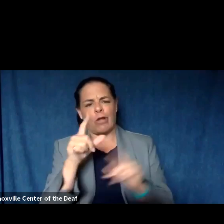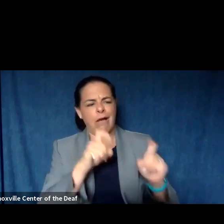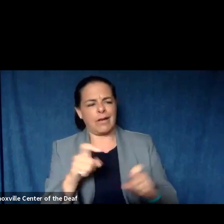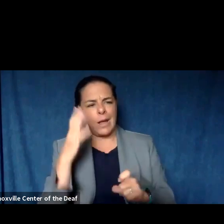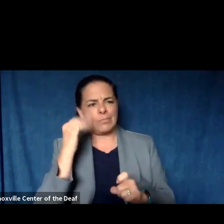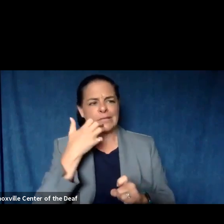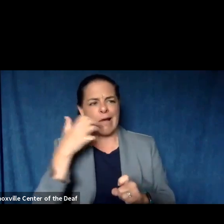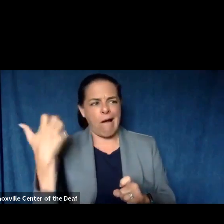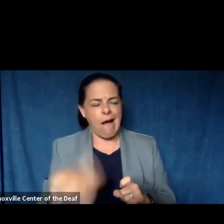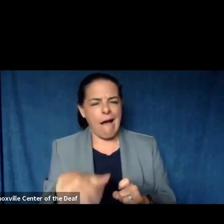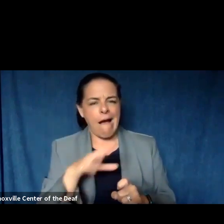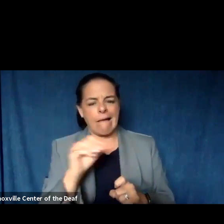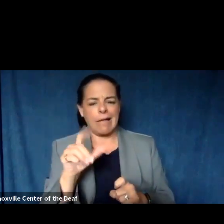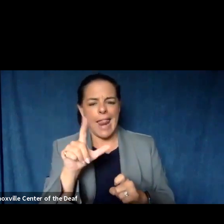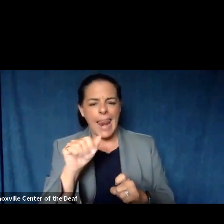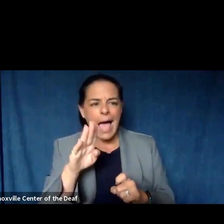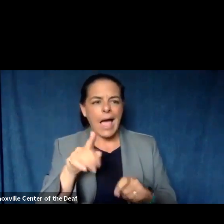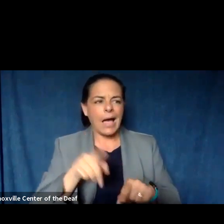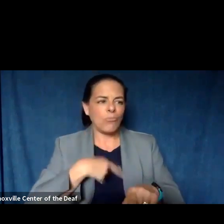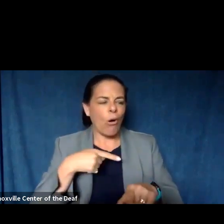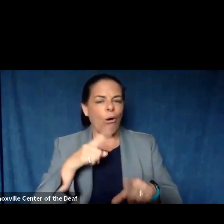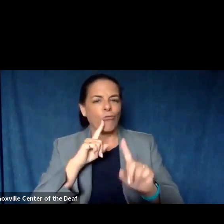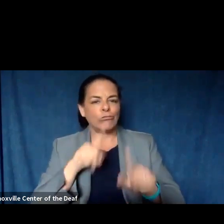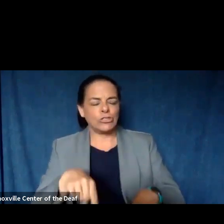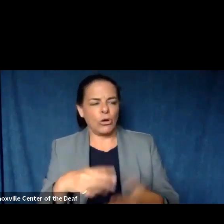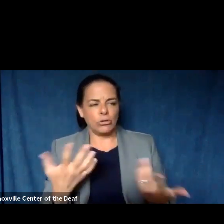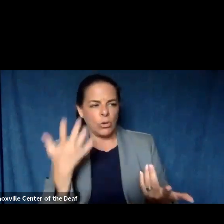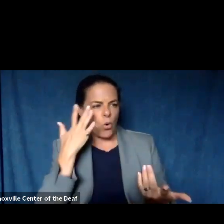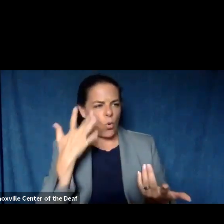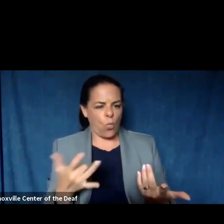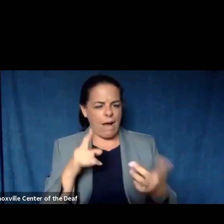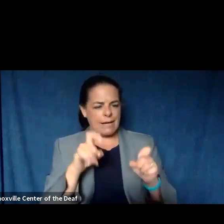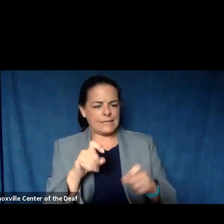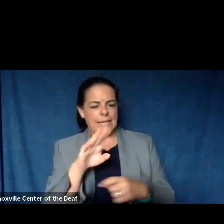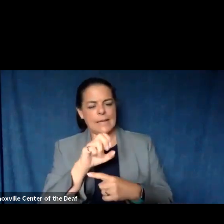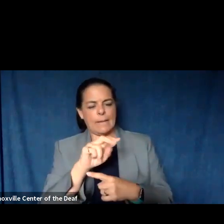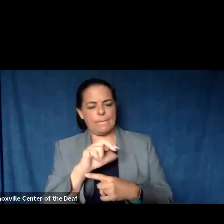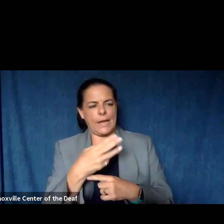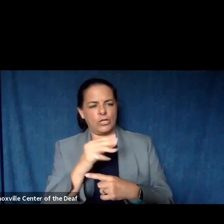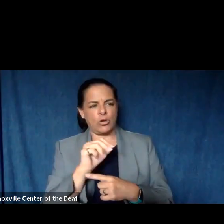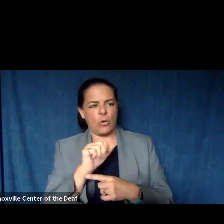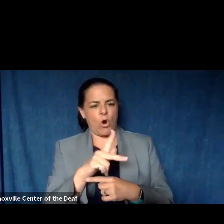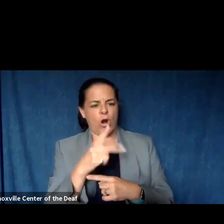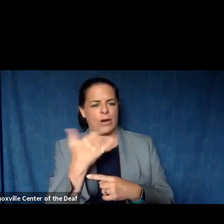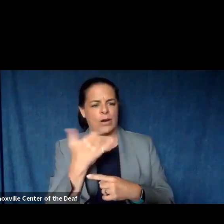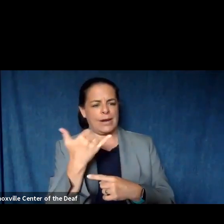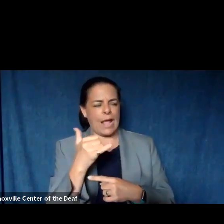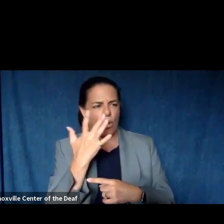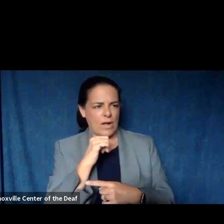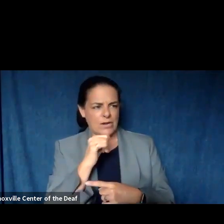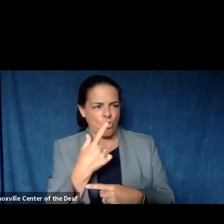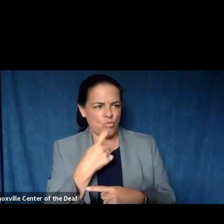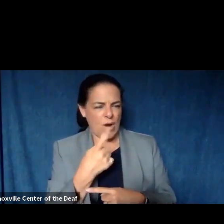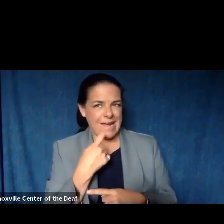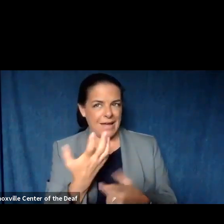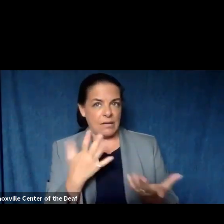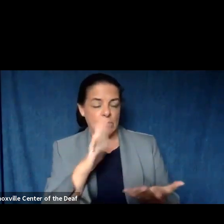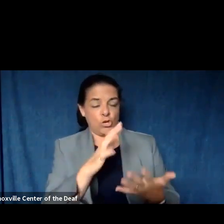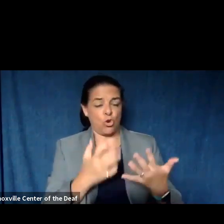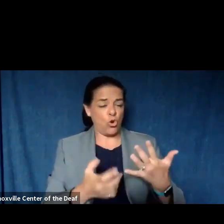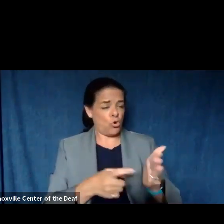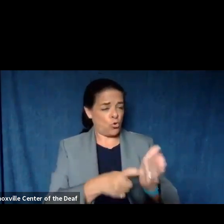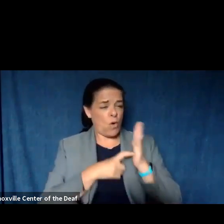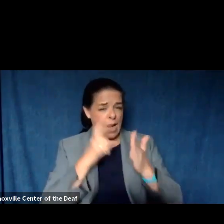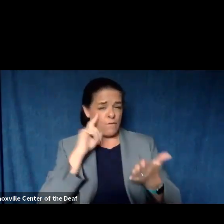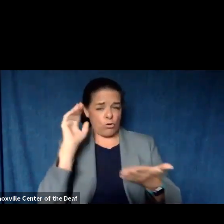and lab delays persisting. Why is the testing benchmark listed as yellow and not red? By your own criteria, reduced